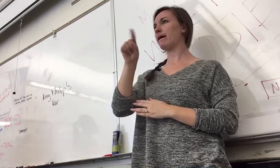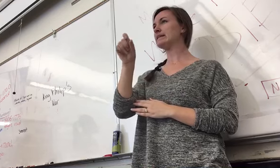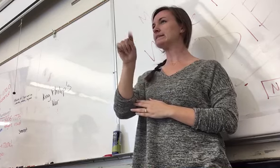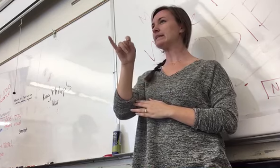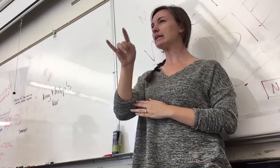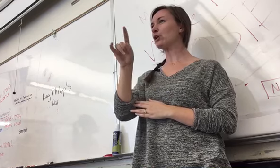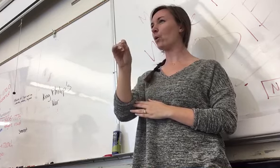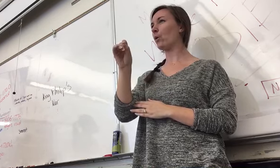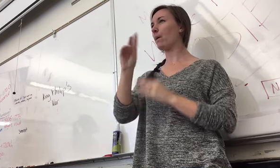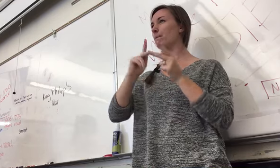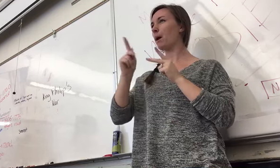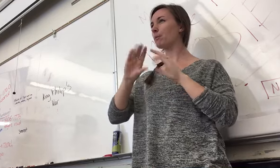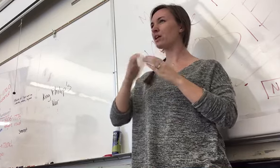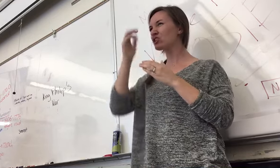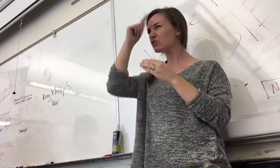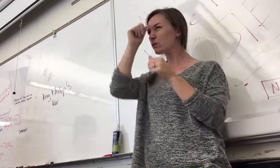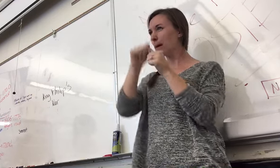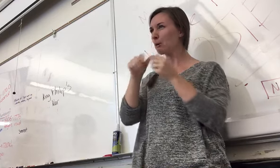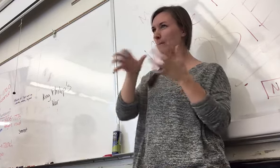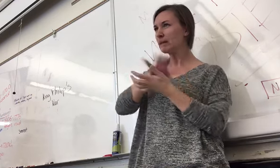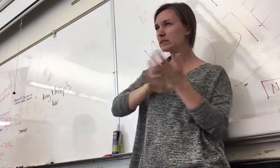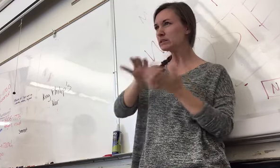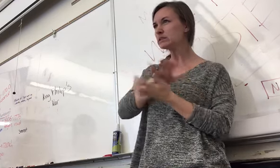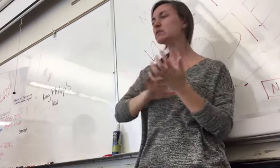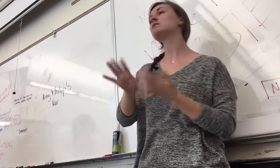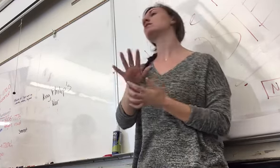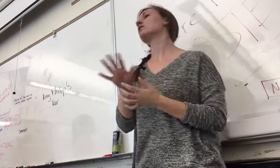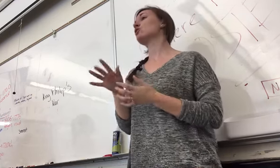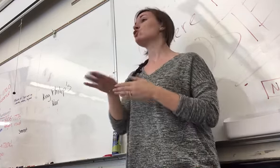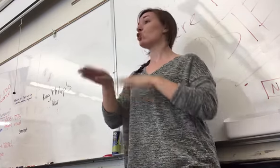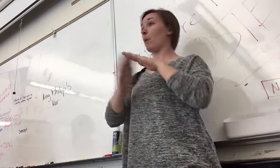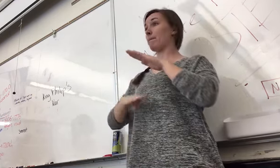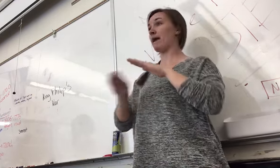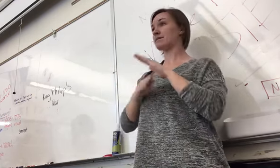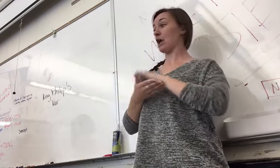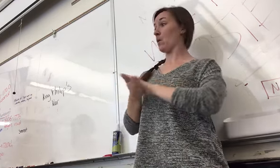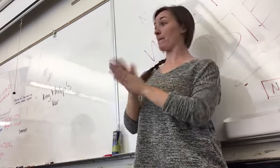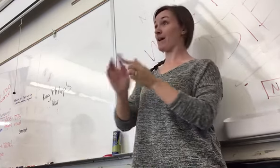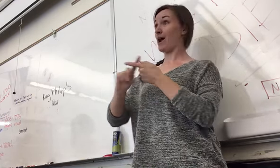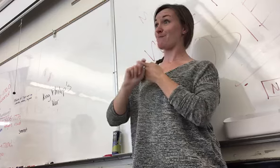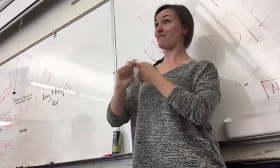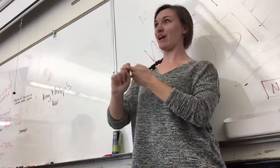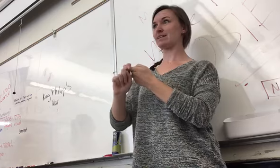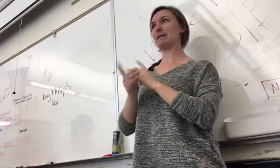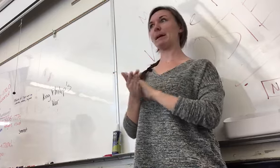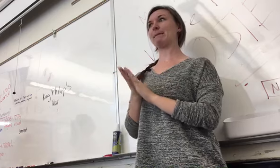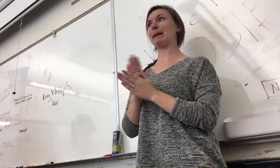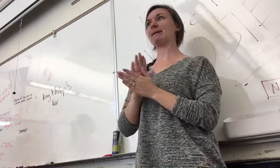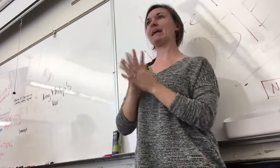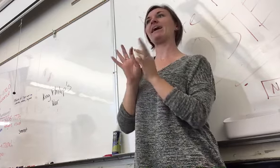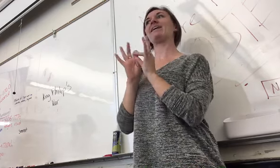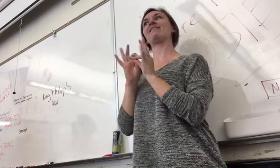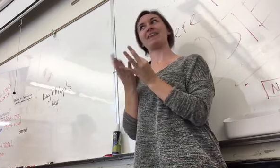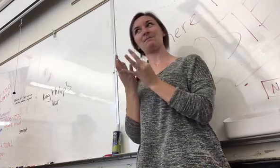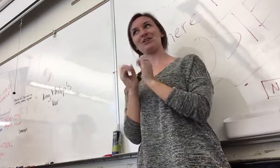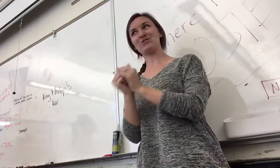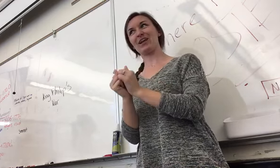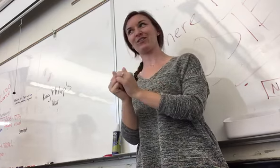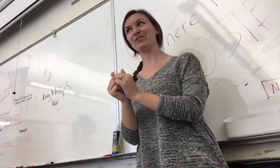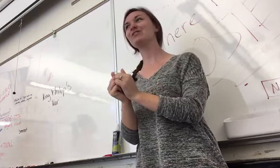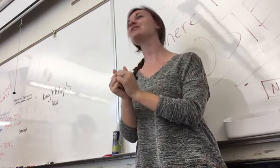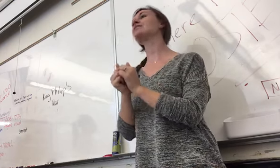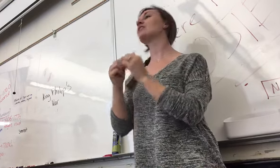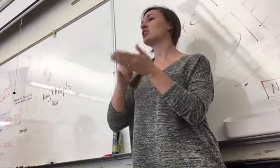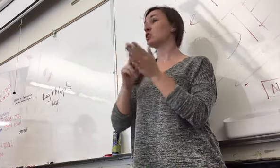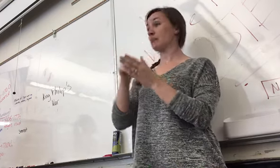going to become really good friends by becoming family with each other. And basically what happens is we